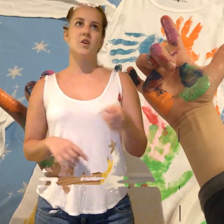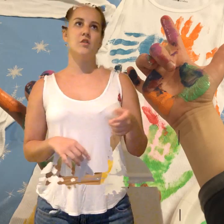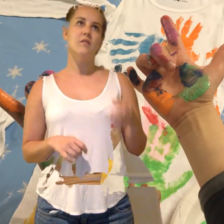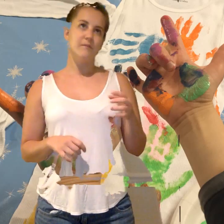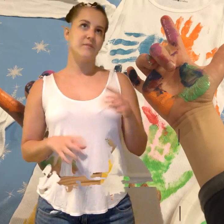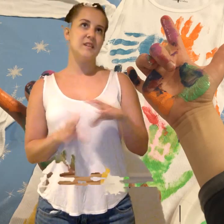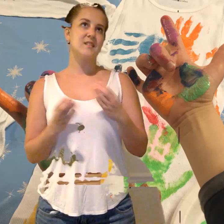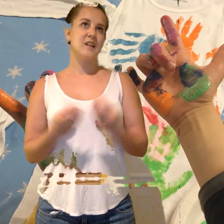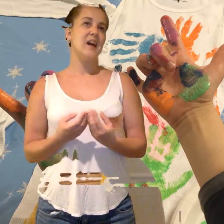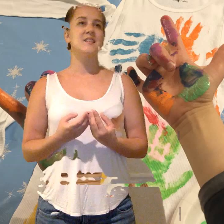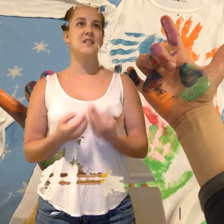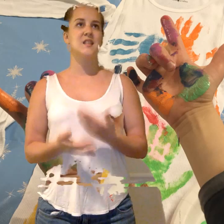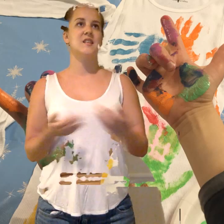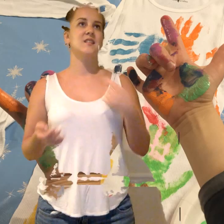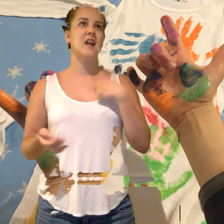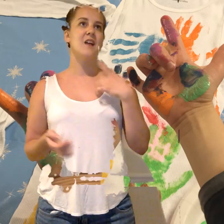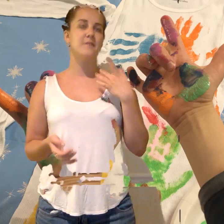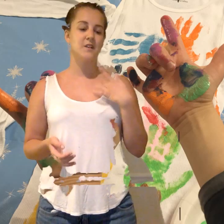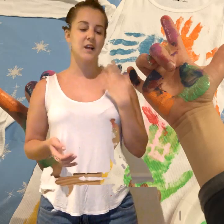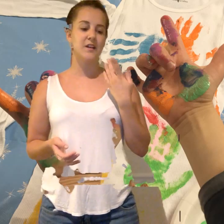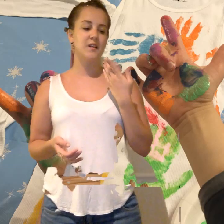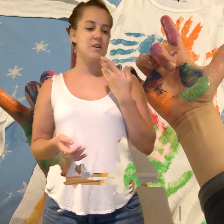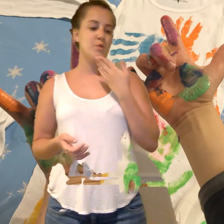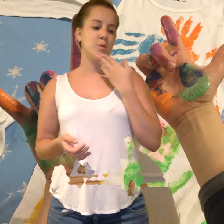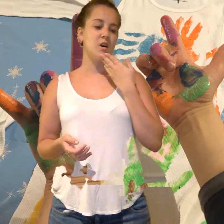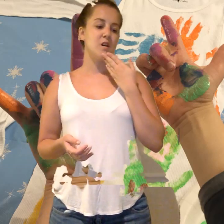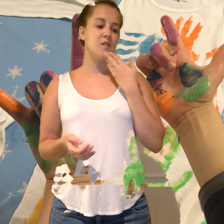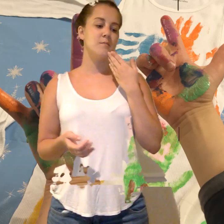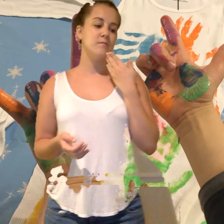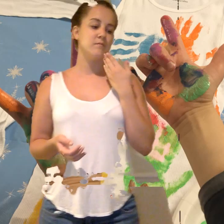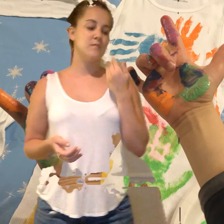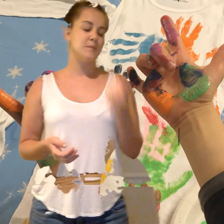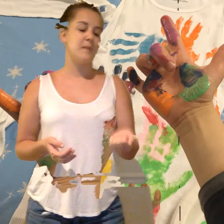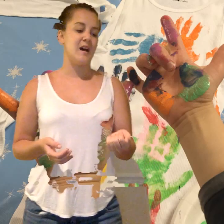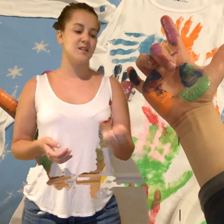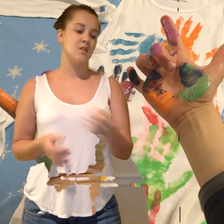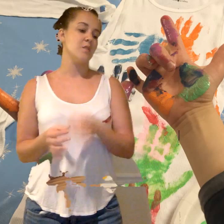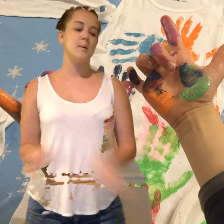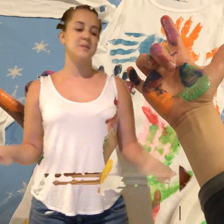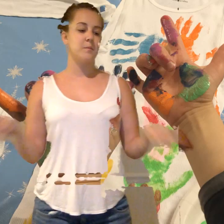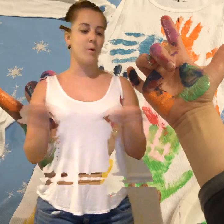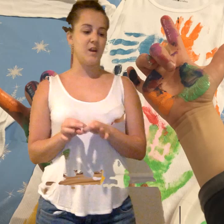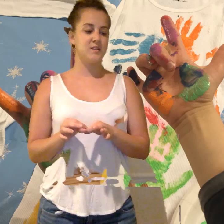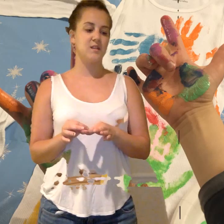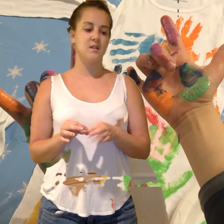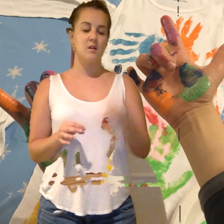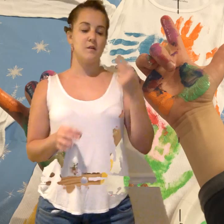So in this class, the things that I feel like were the best or the most important for